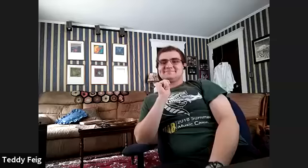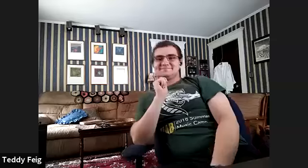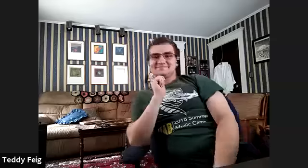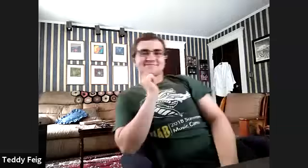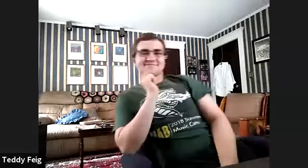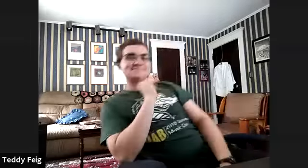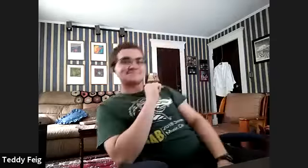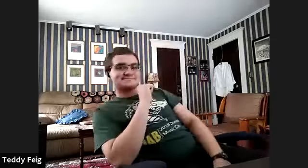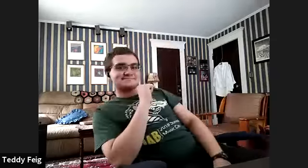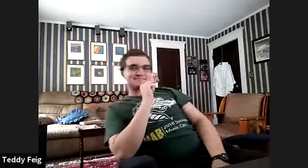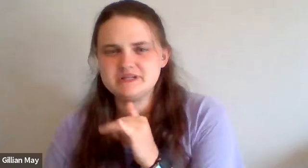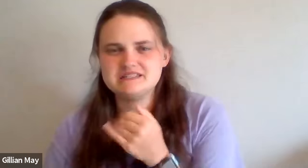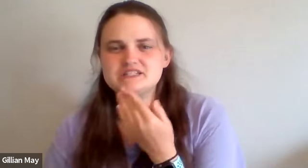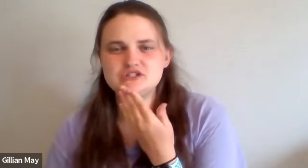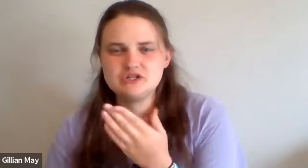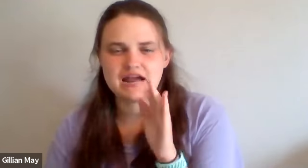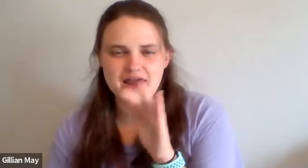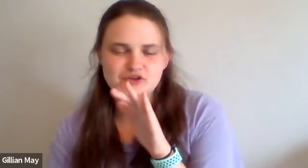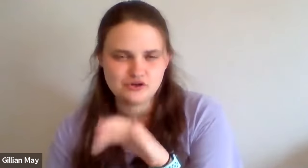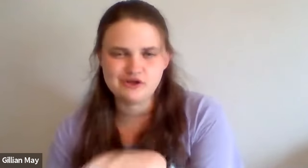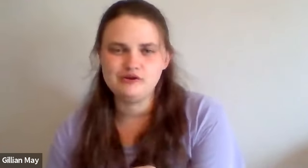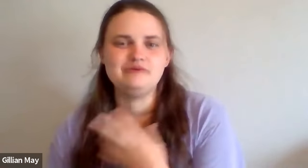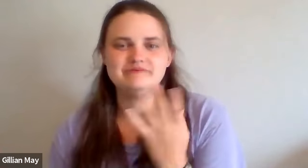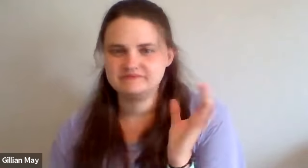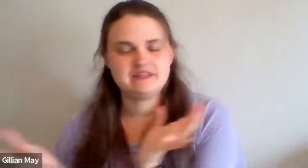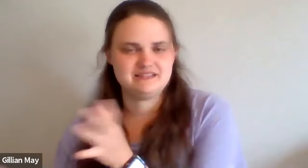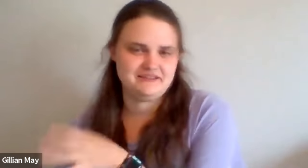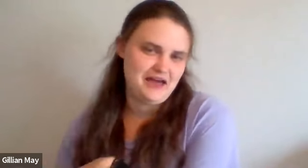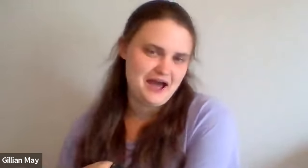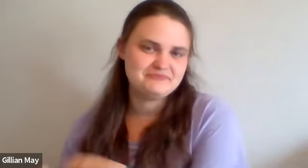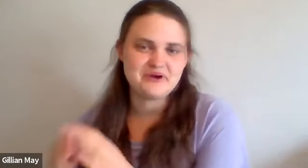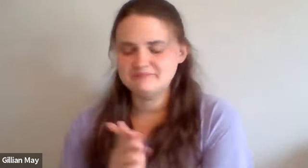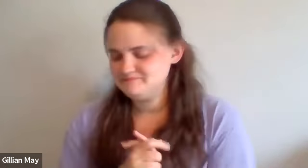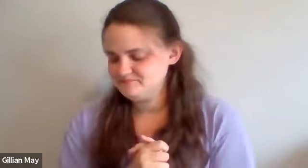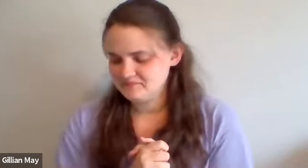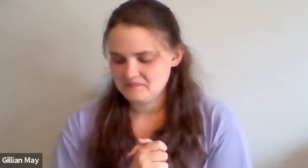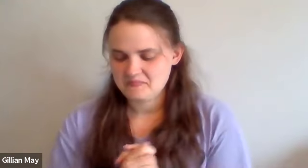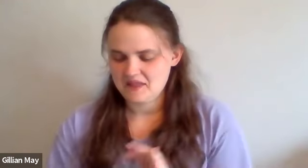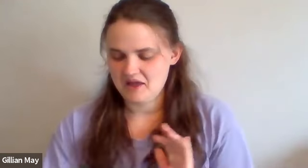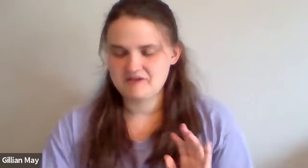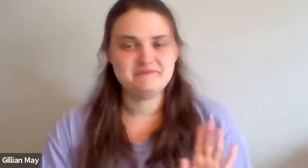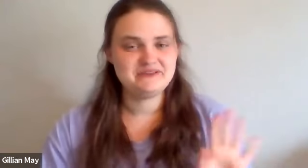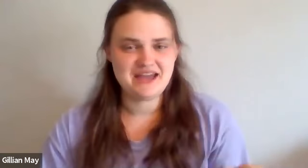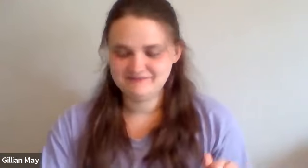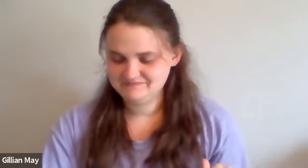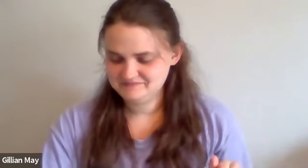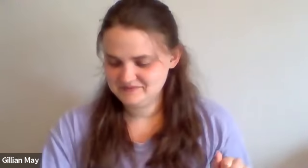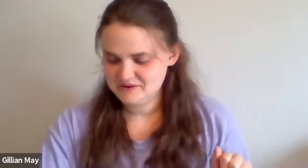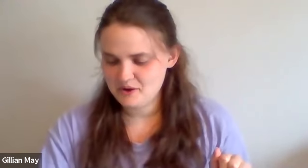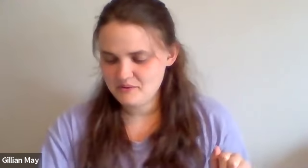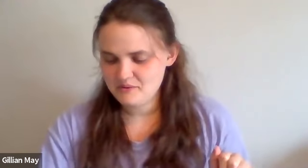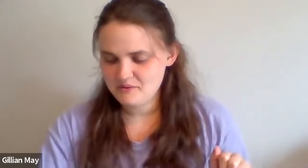So I'd be like false because it's good afternoon, things like that. But all right, but yeah, no worries,